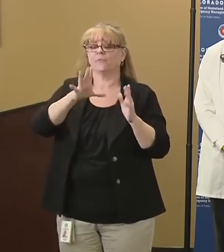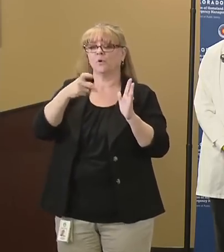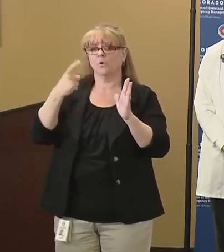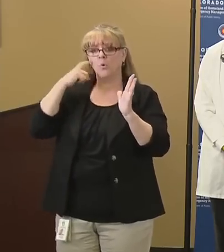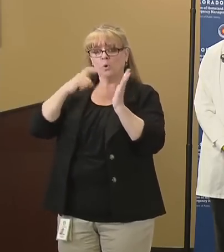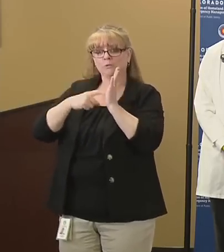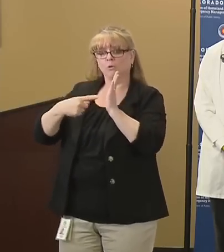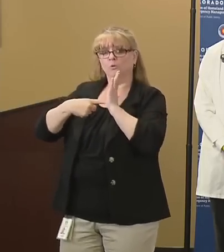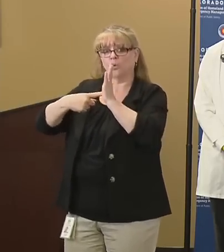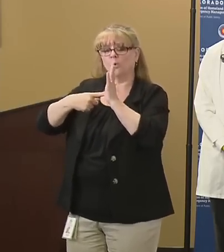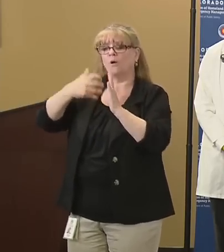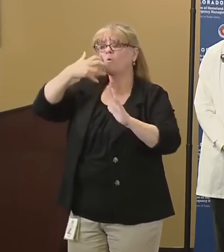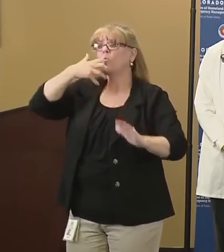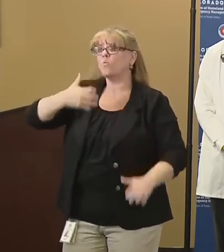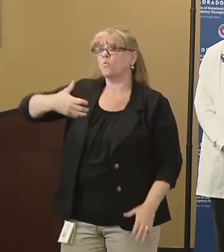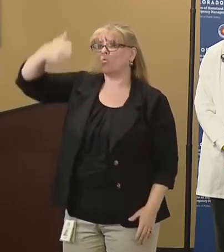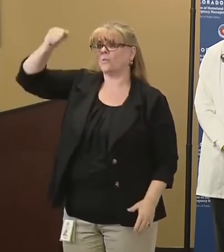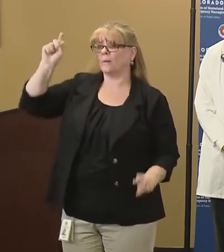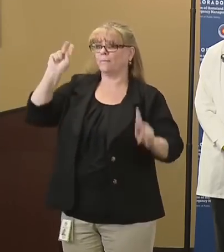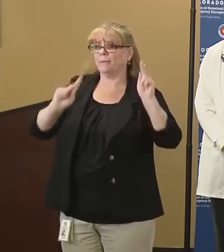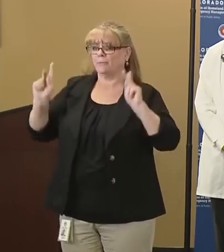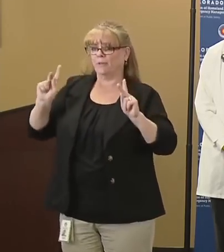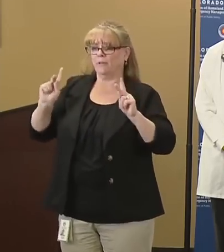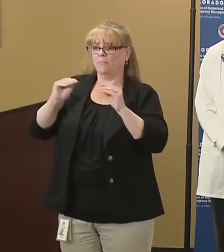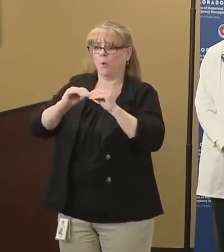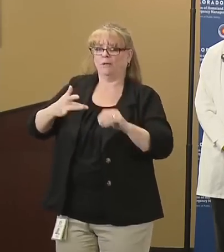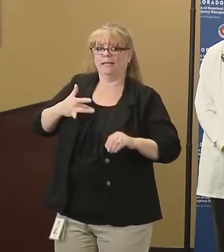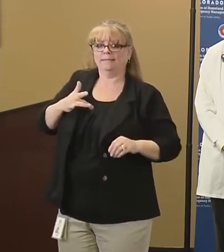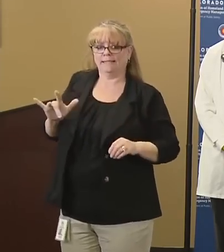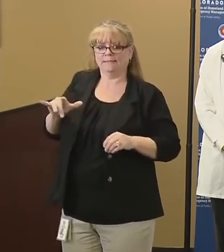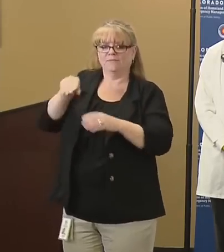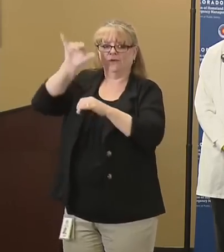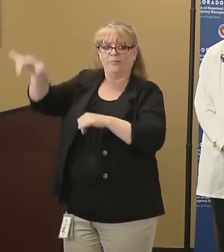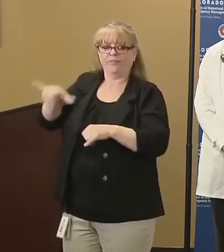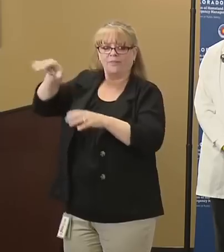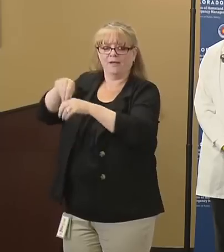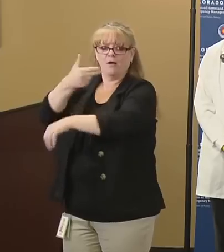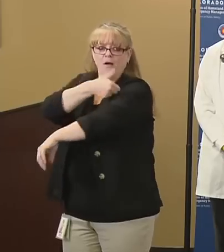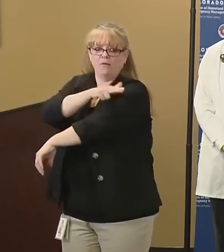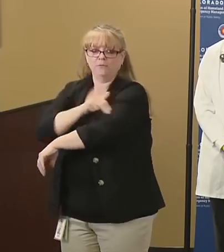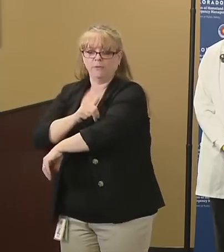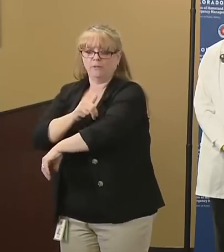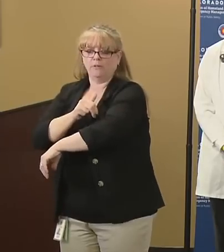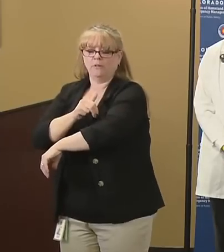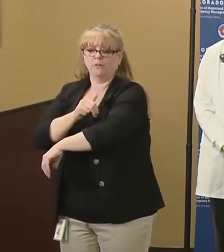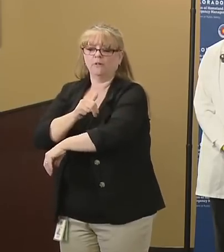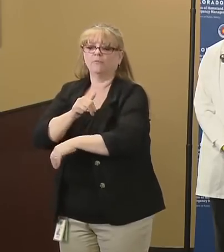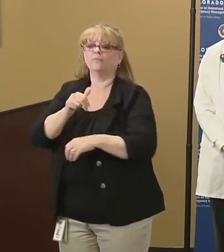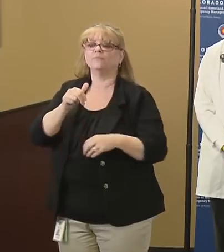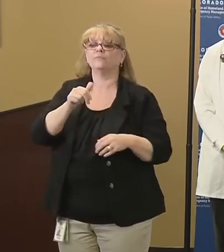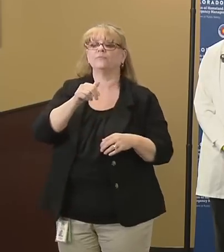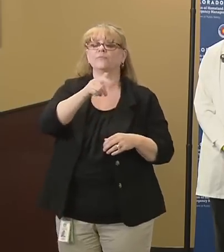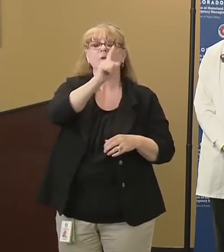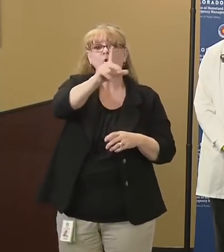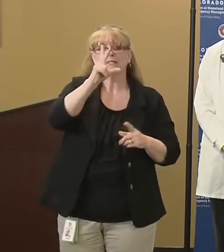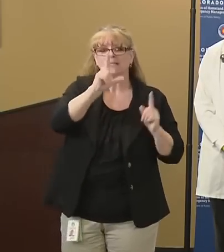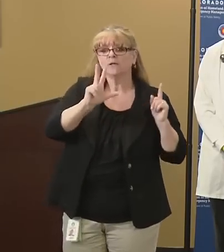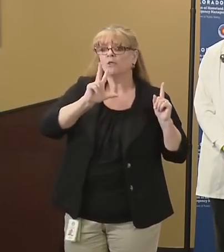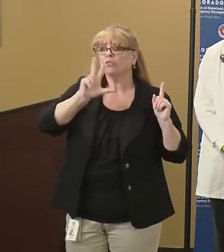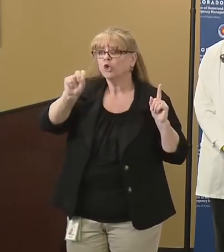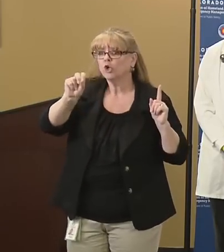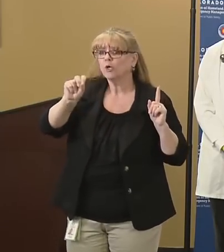their lives, there are people in their 30s and 40s and 50s who are otherwise healthy in their prime that are forced